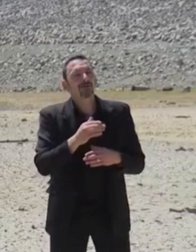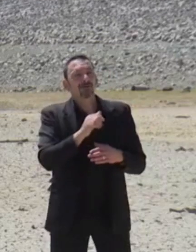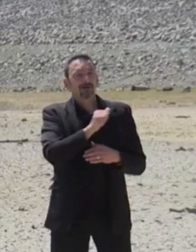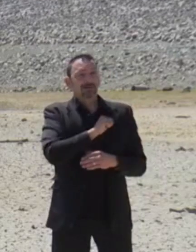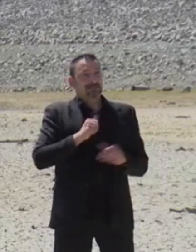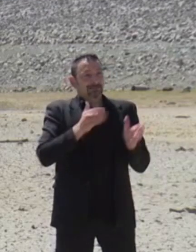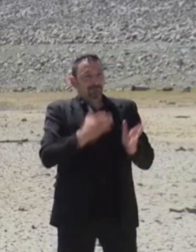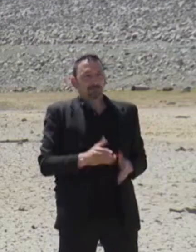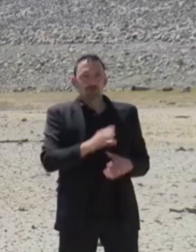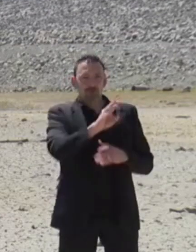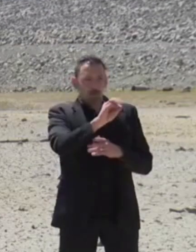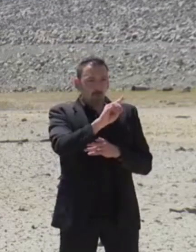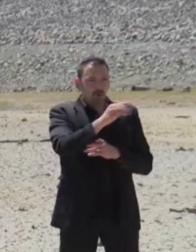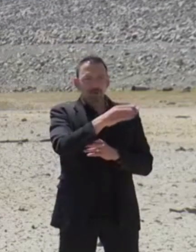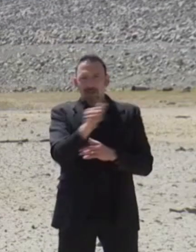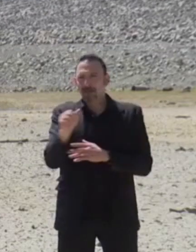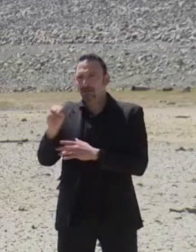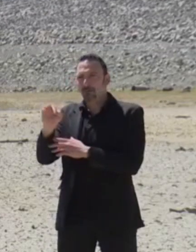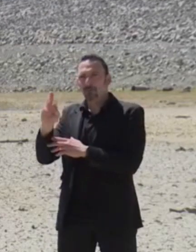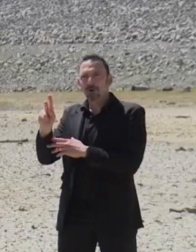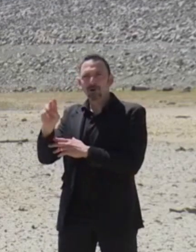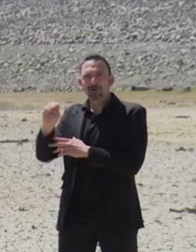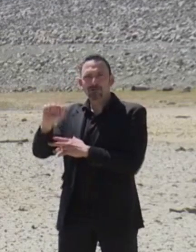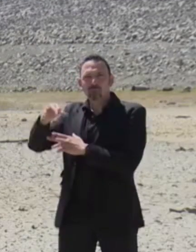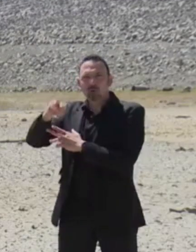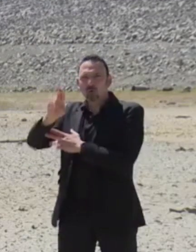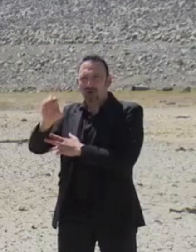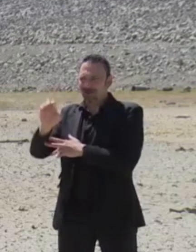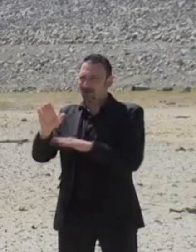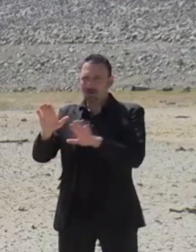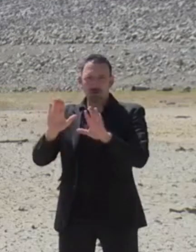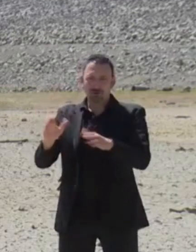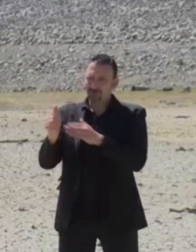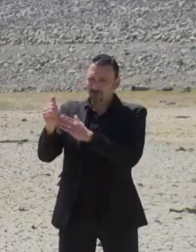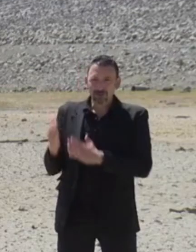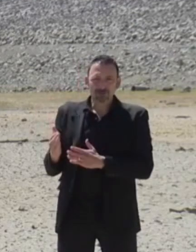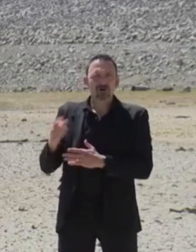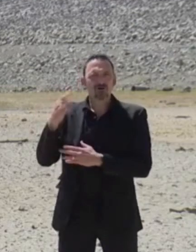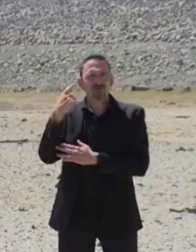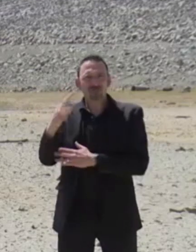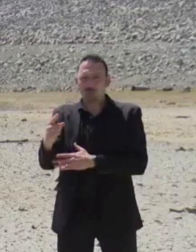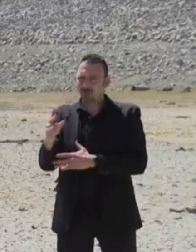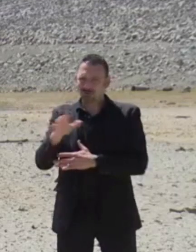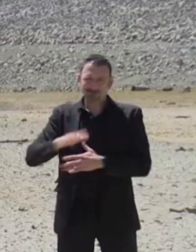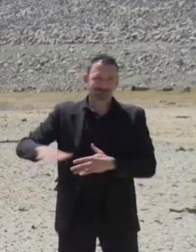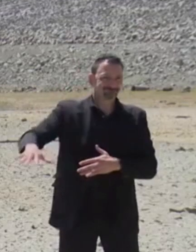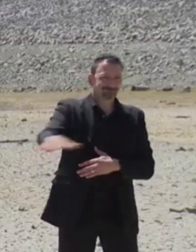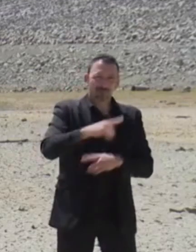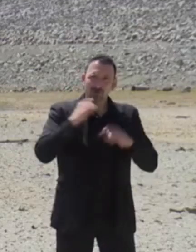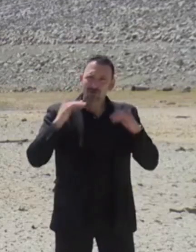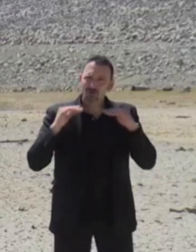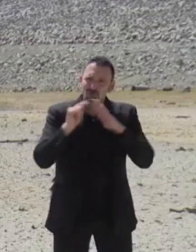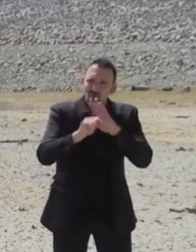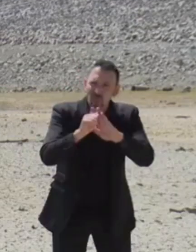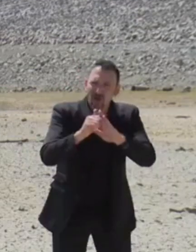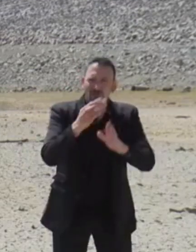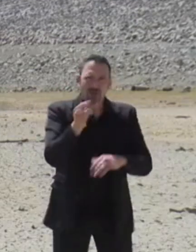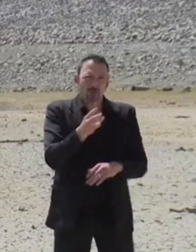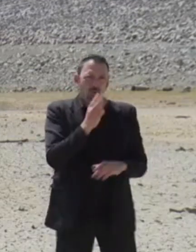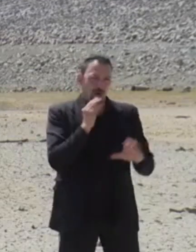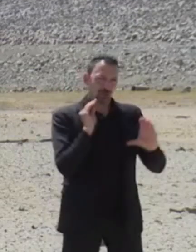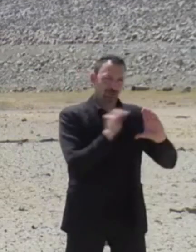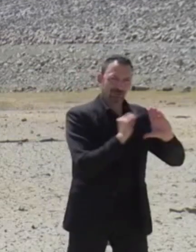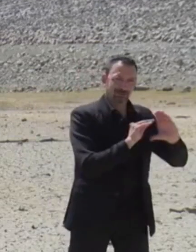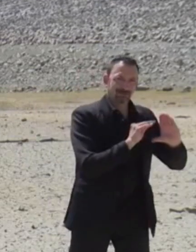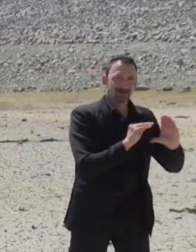in particular, who've been incredible leaders on drought and water resiliency issues, as well as wildfires. And forgive